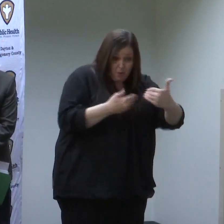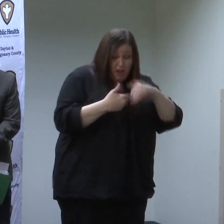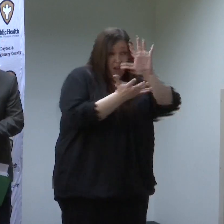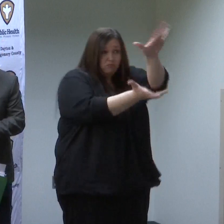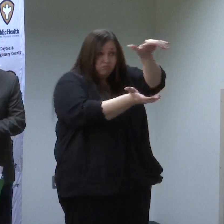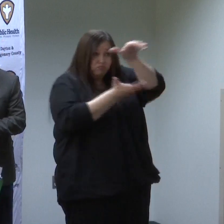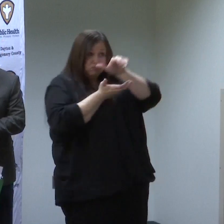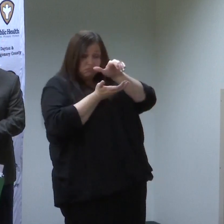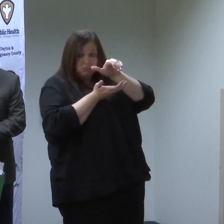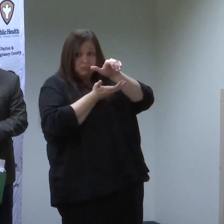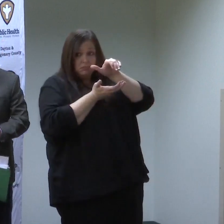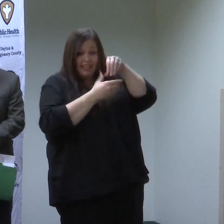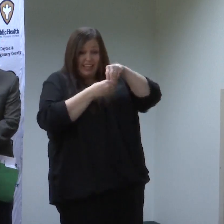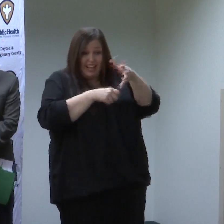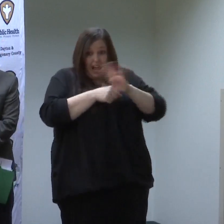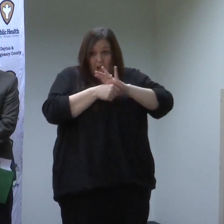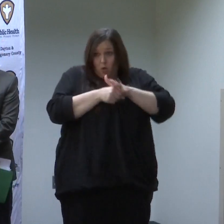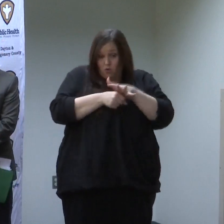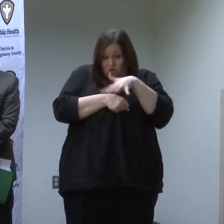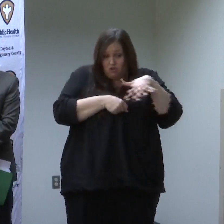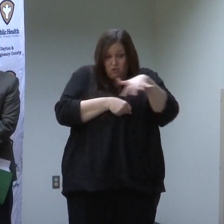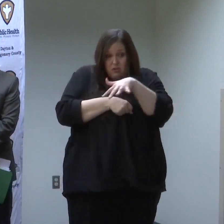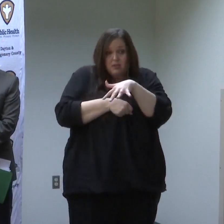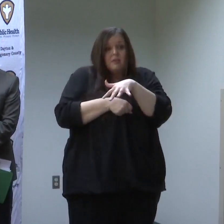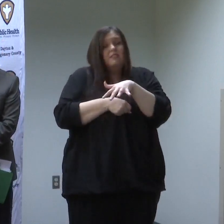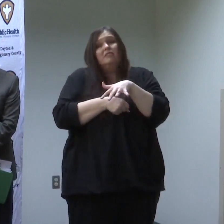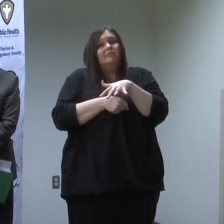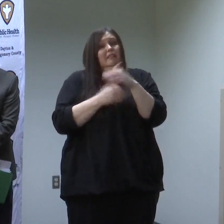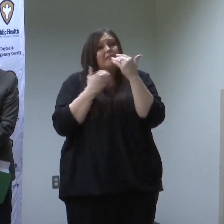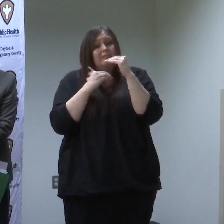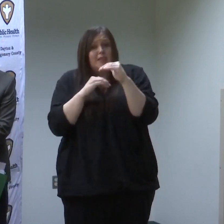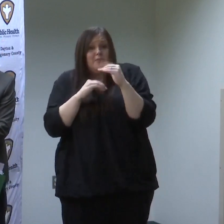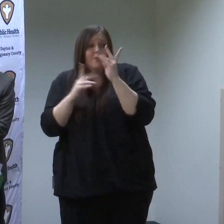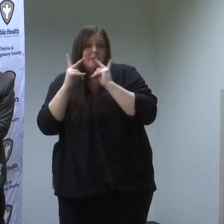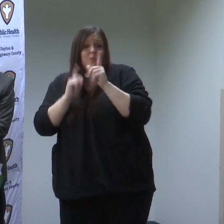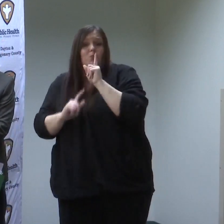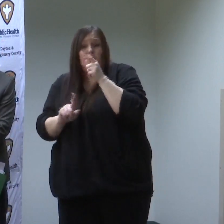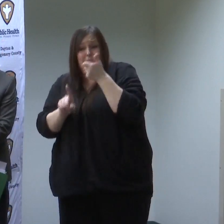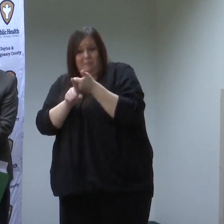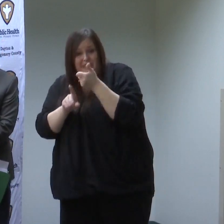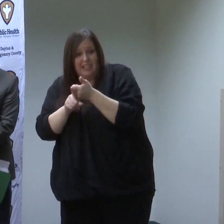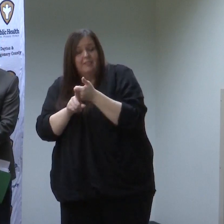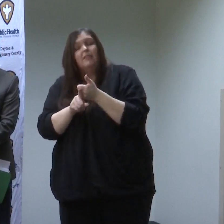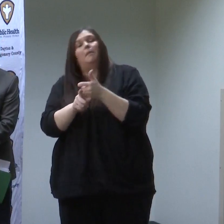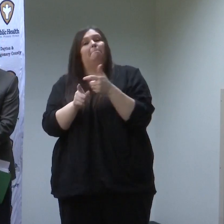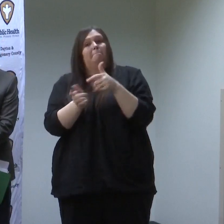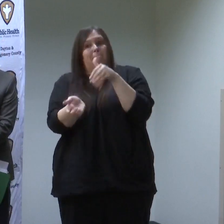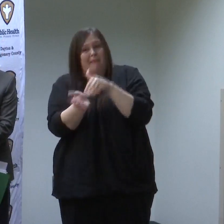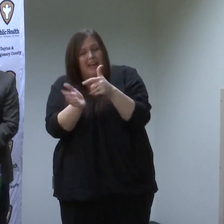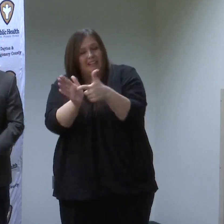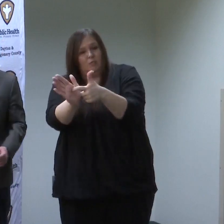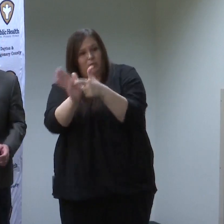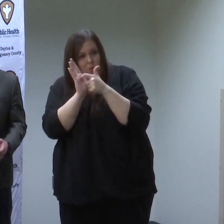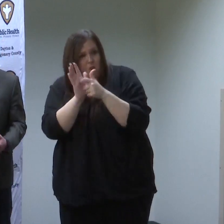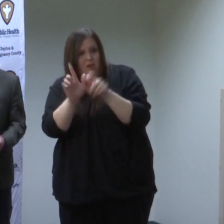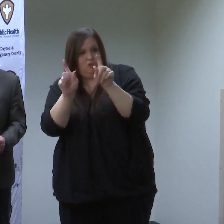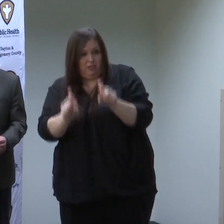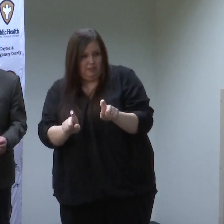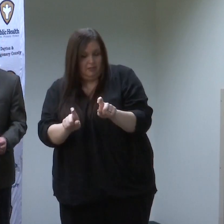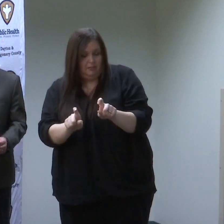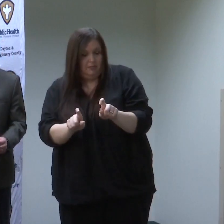Ohio and allocated in this community are truly meant for those for whom the test is medically necessary. And that means that